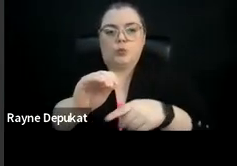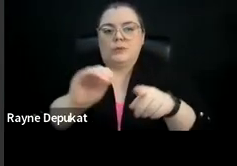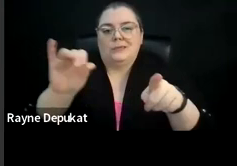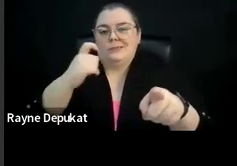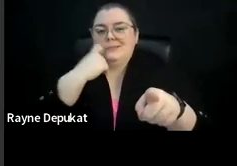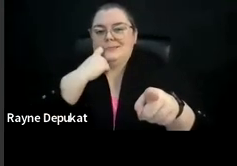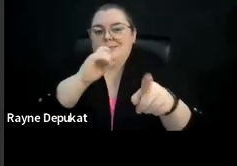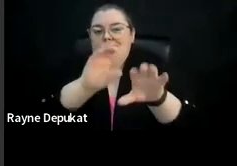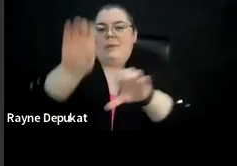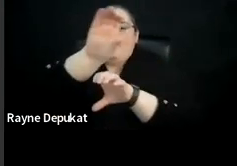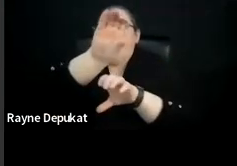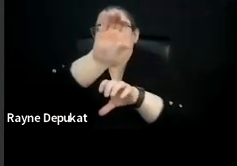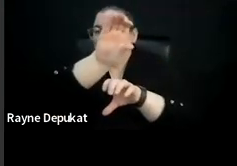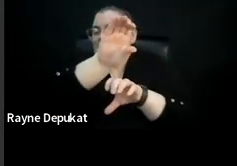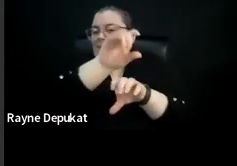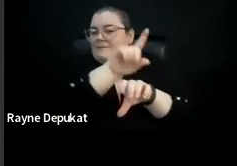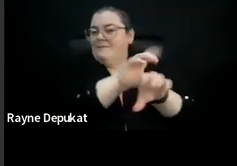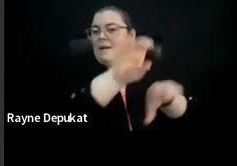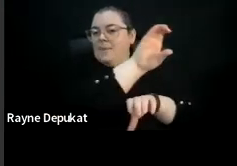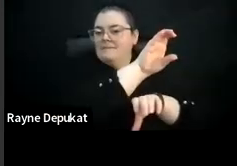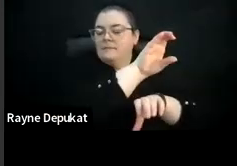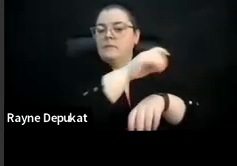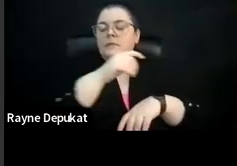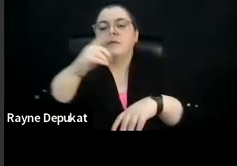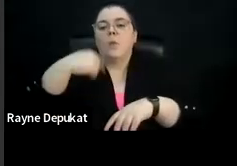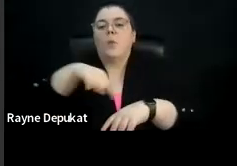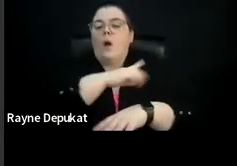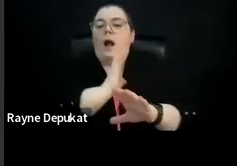in regards to the above.